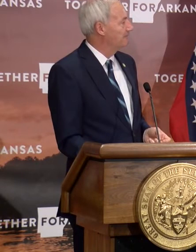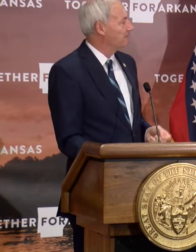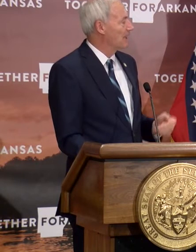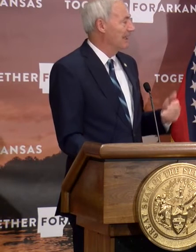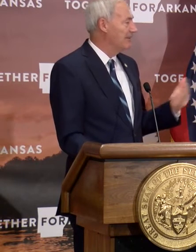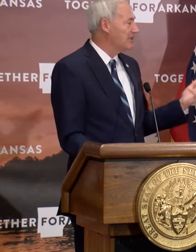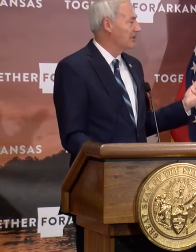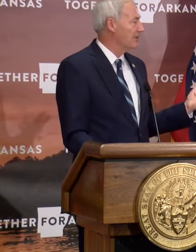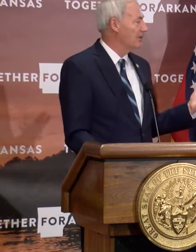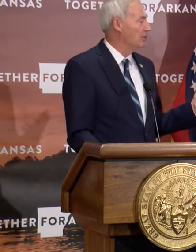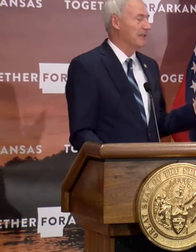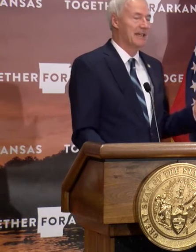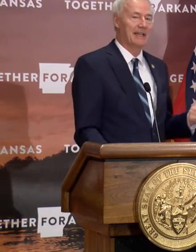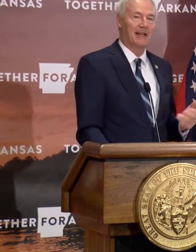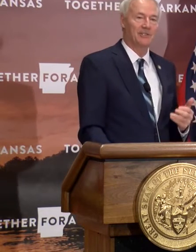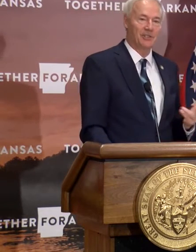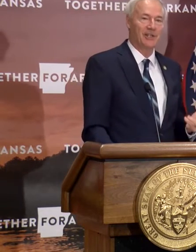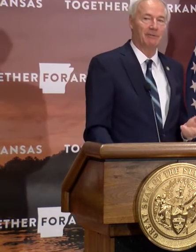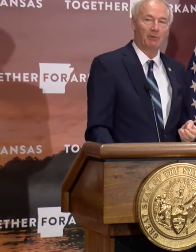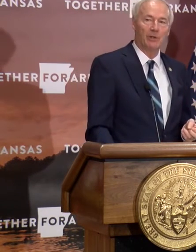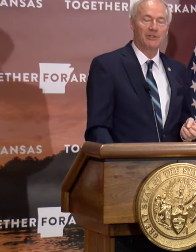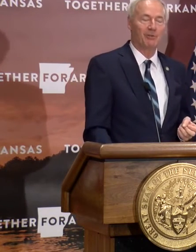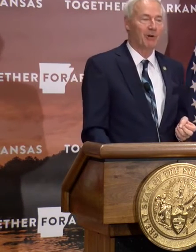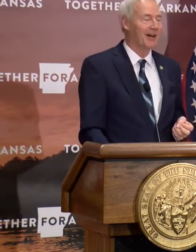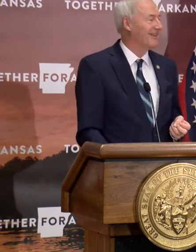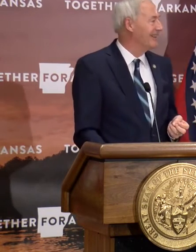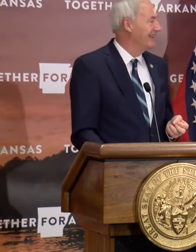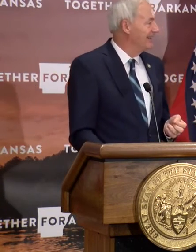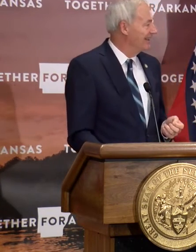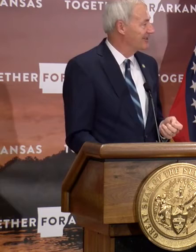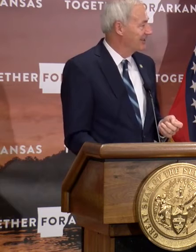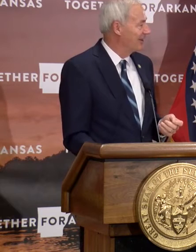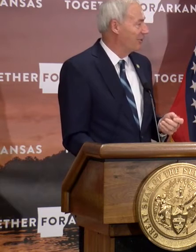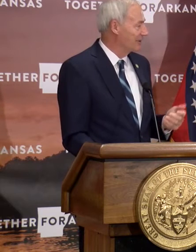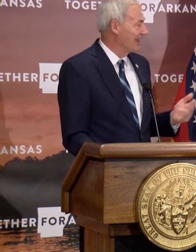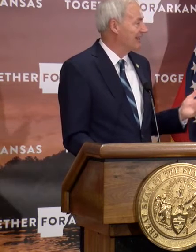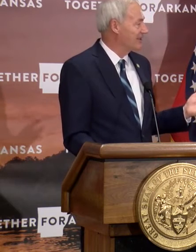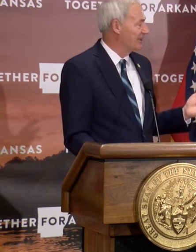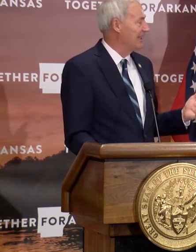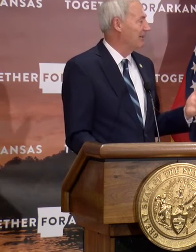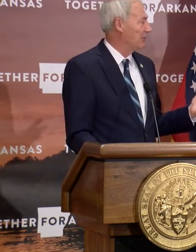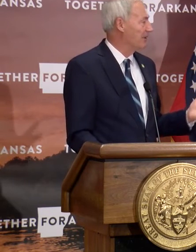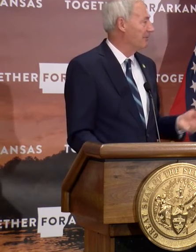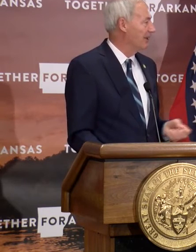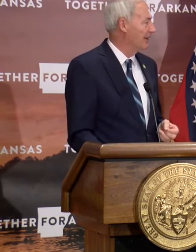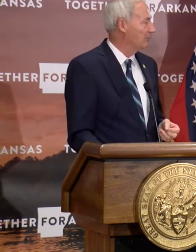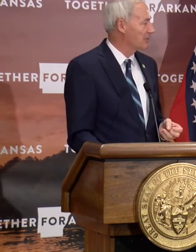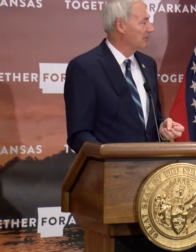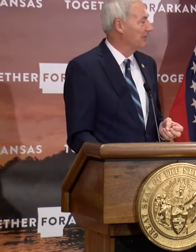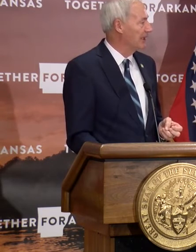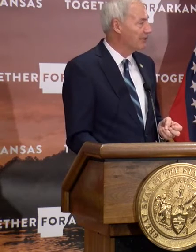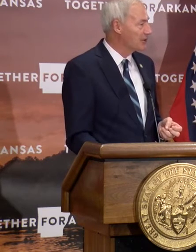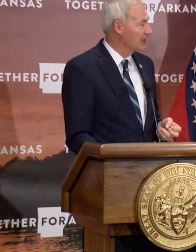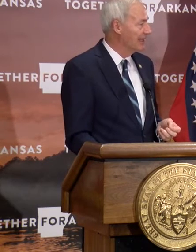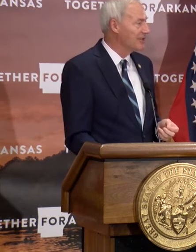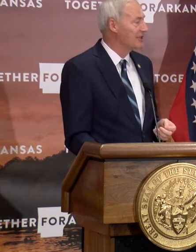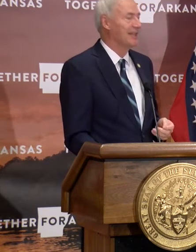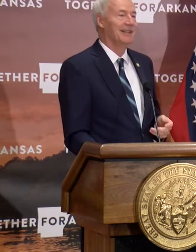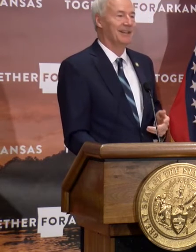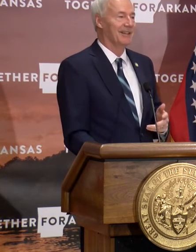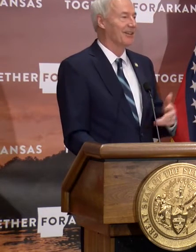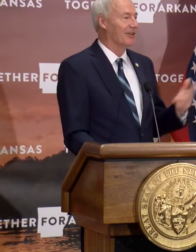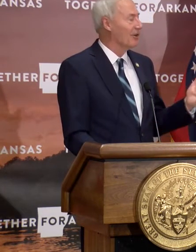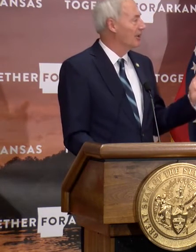slide, and this is a look we take at just every once in a while. It's always like to see how we're comparing with some of the other